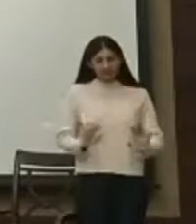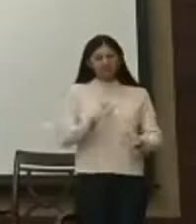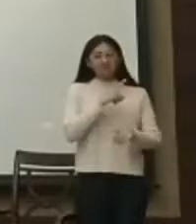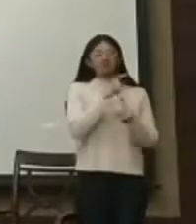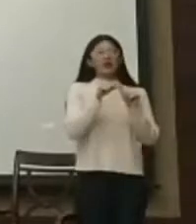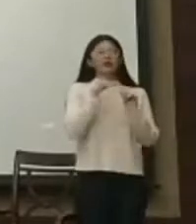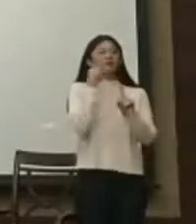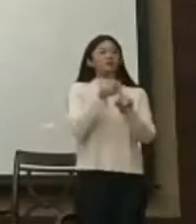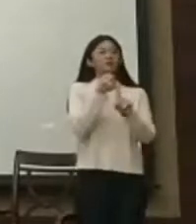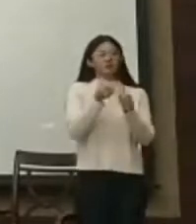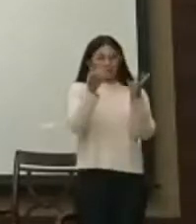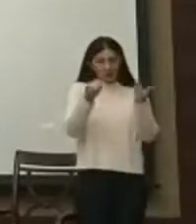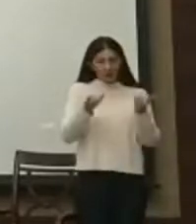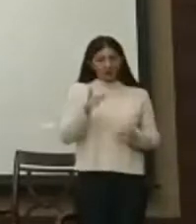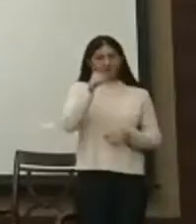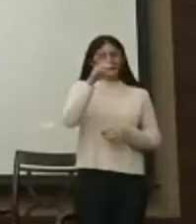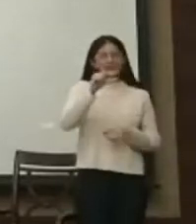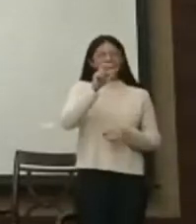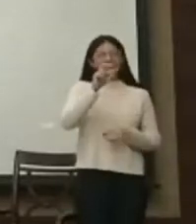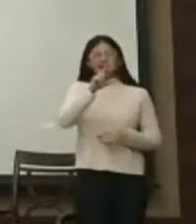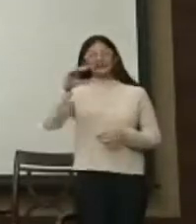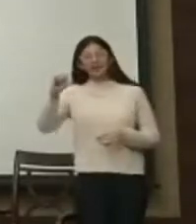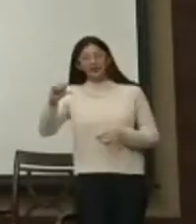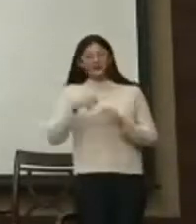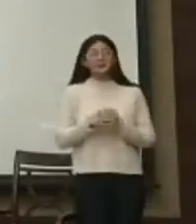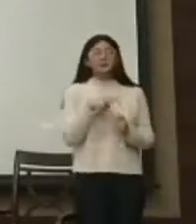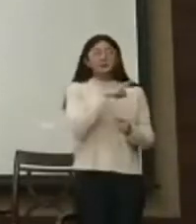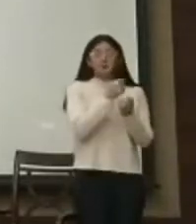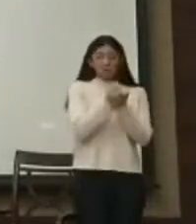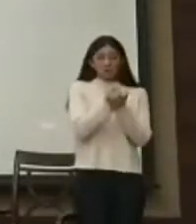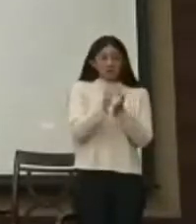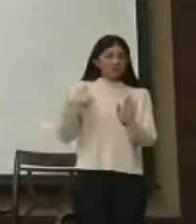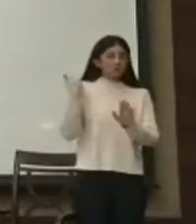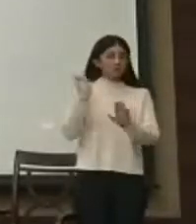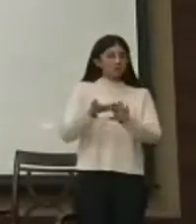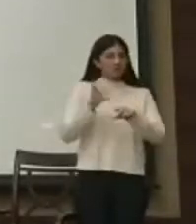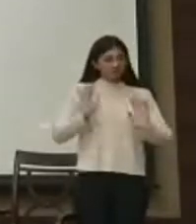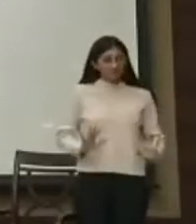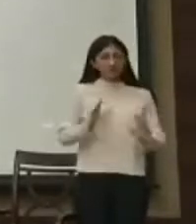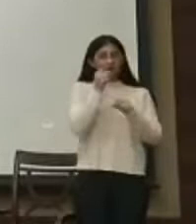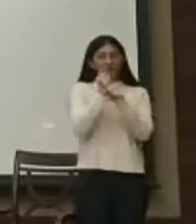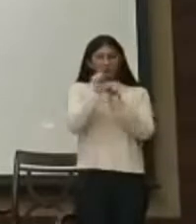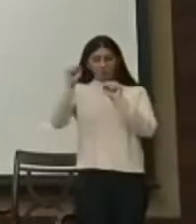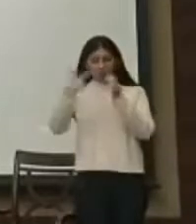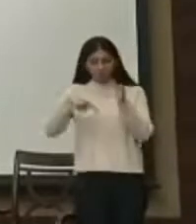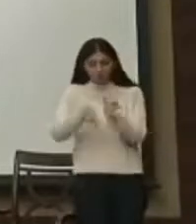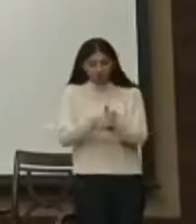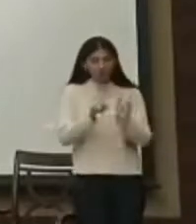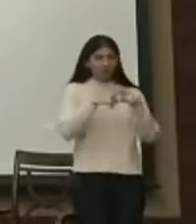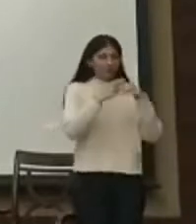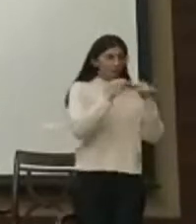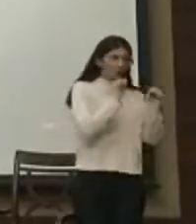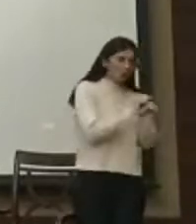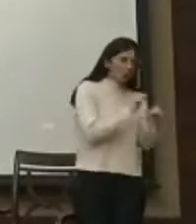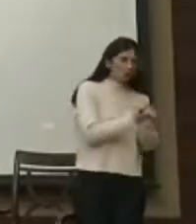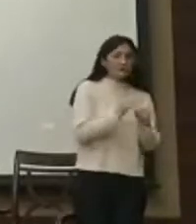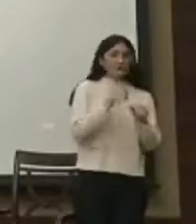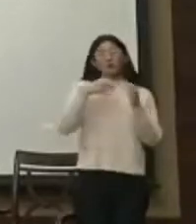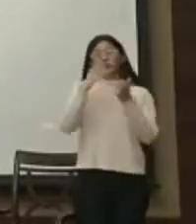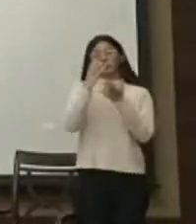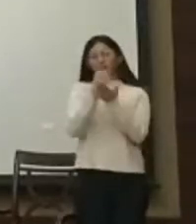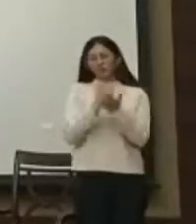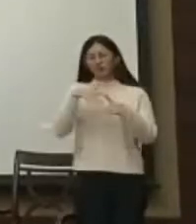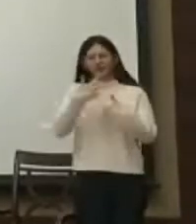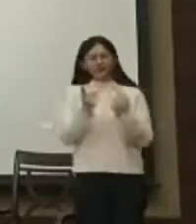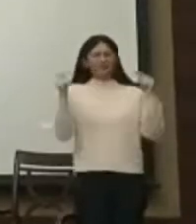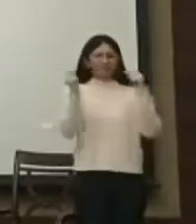on record in 1989. His practice includes public law, employment, education, and constitutional disputes,